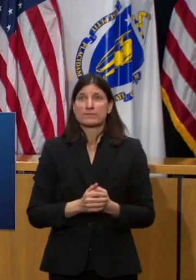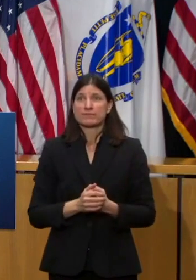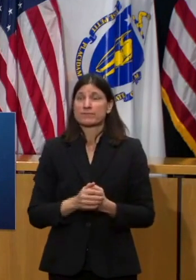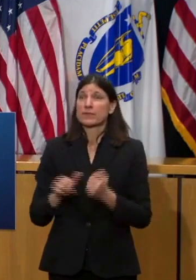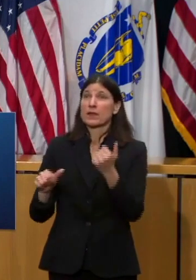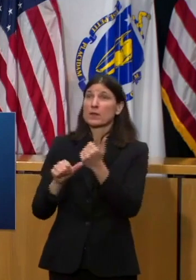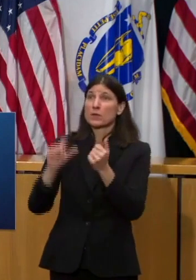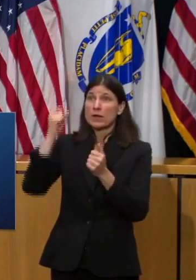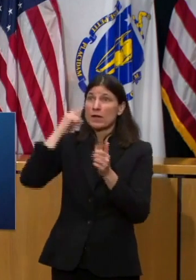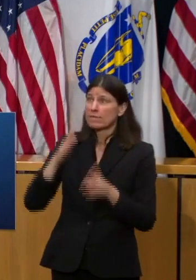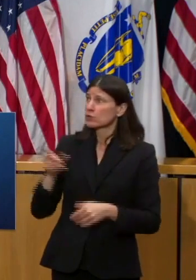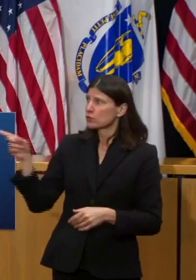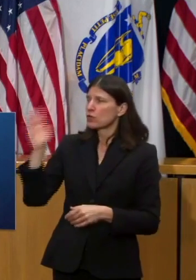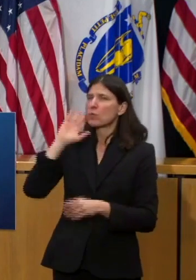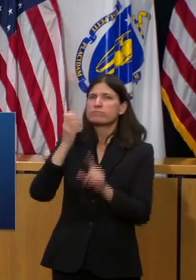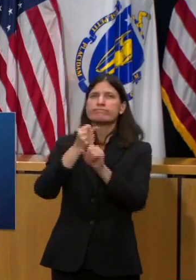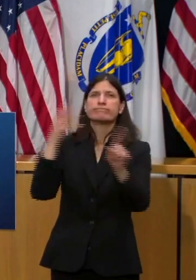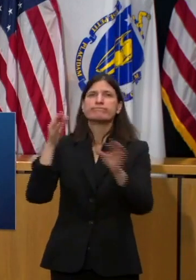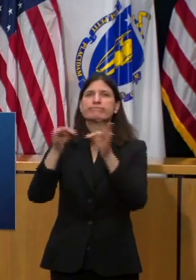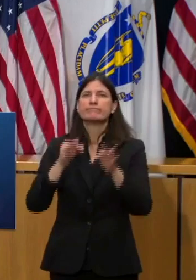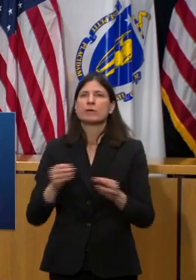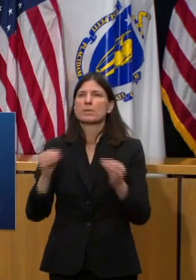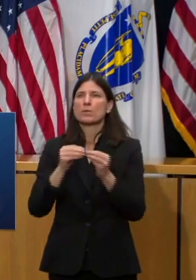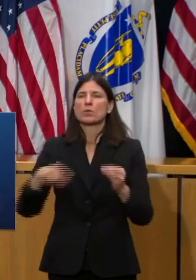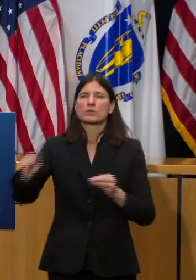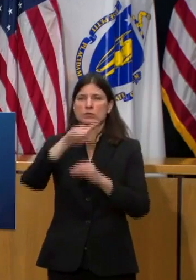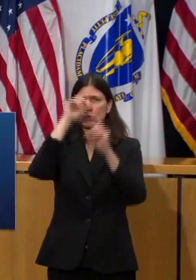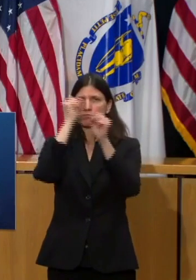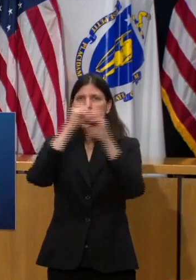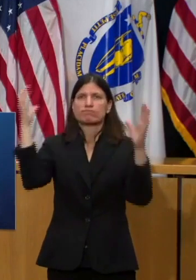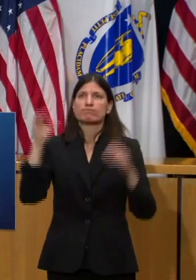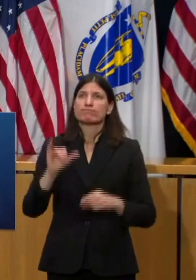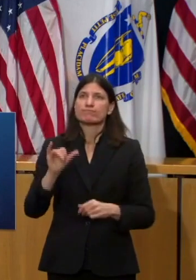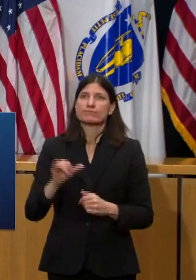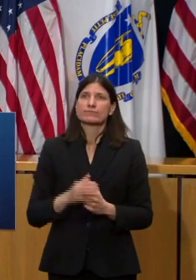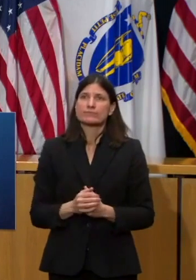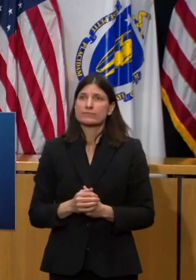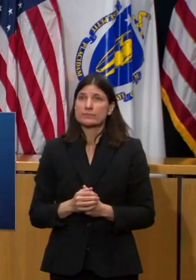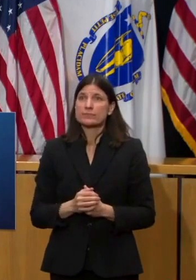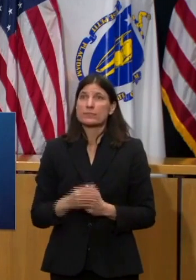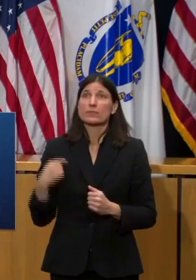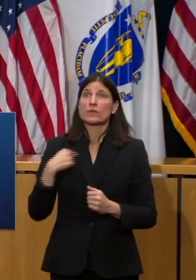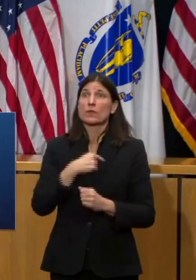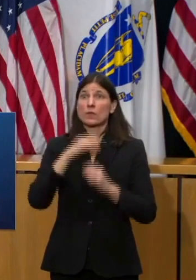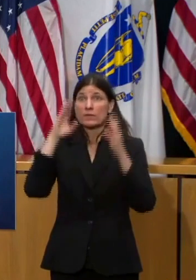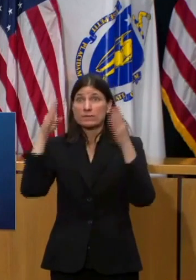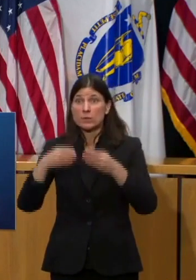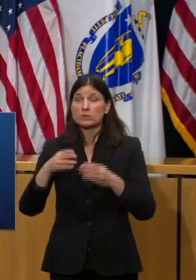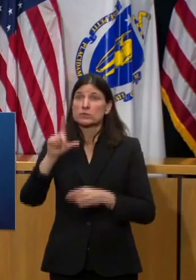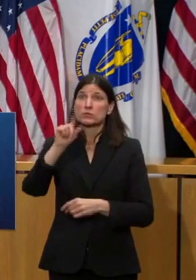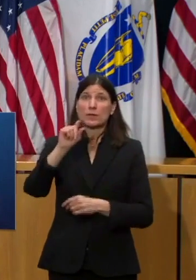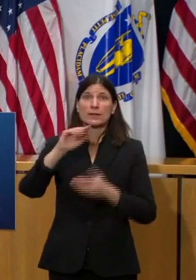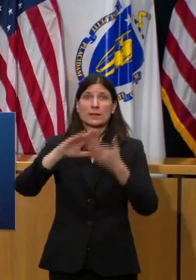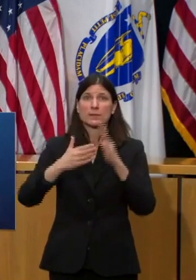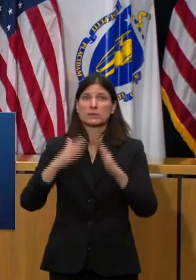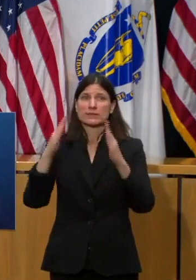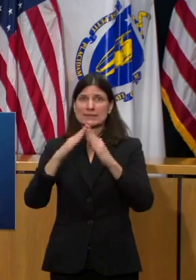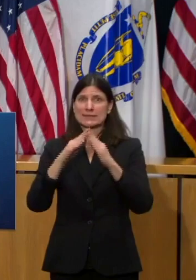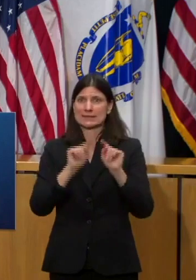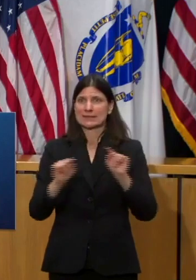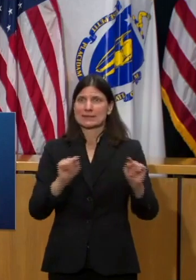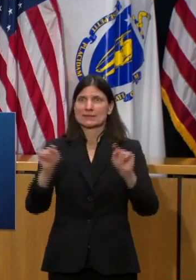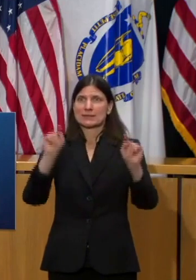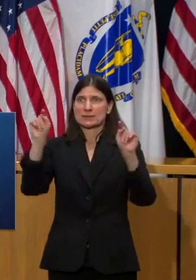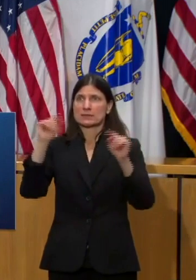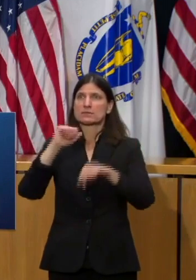that I just mentioned will continue to distribute vaccine at the local level, are prioritized for retail pharmacy programs, and are served by community